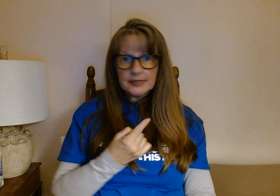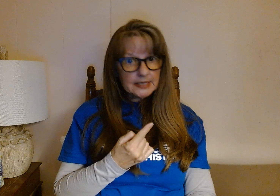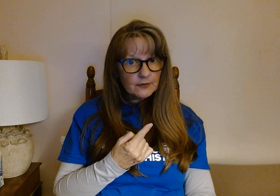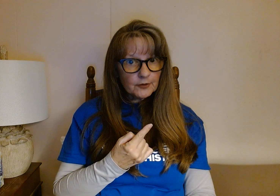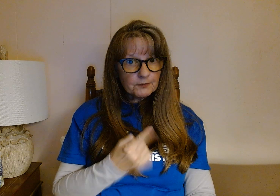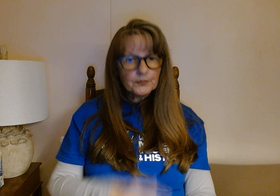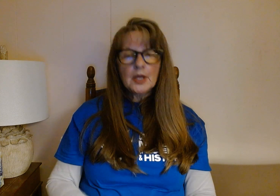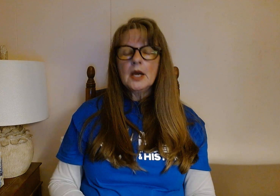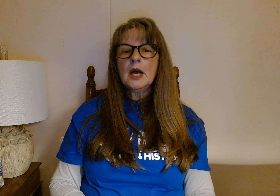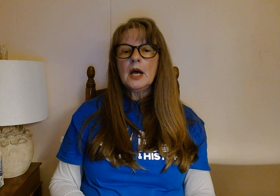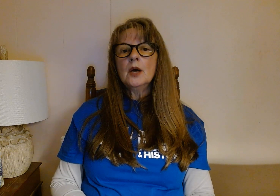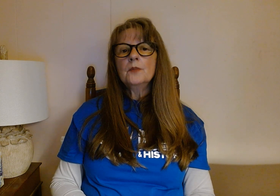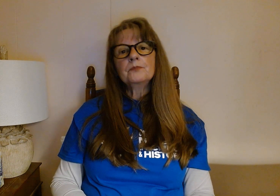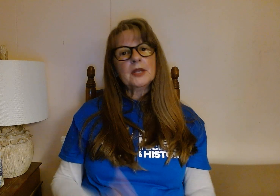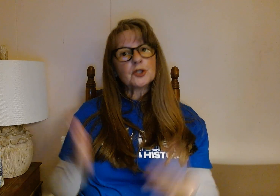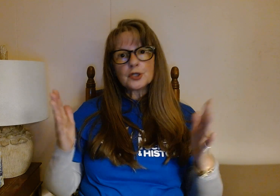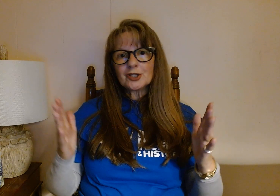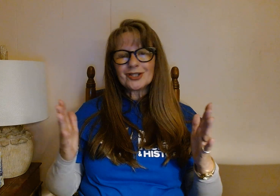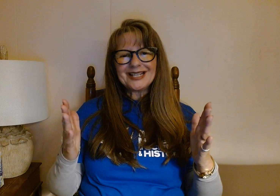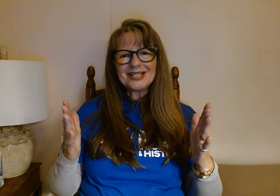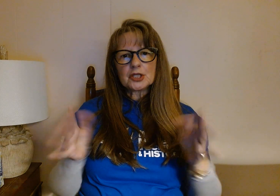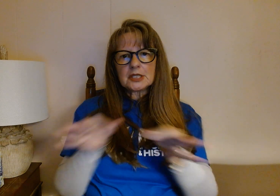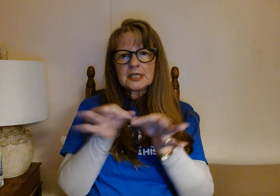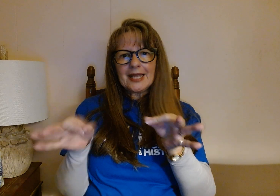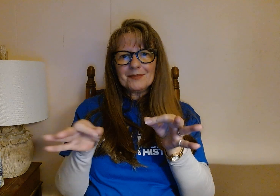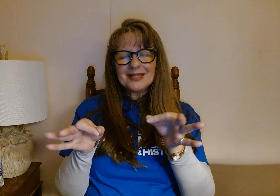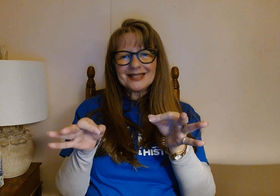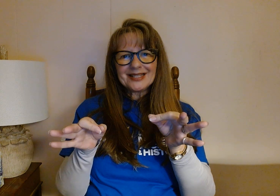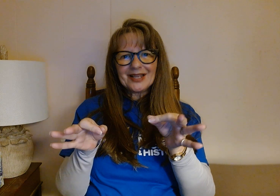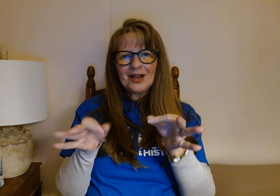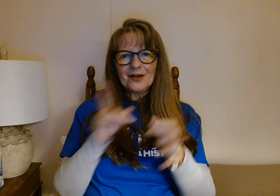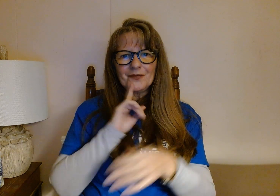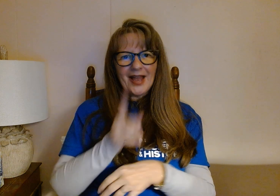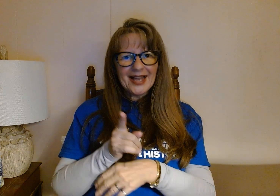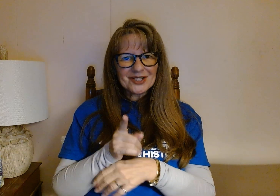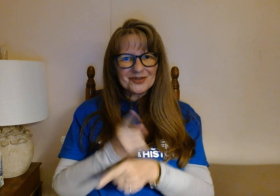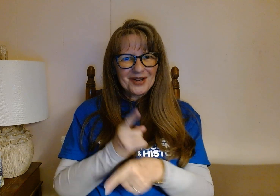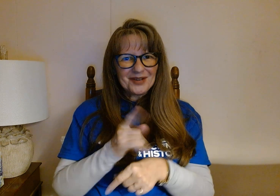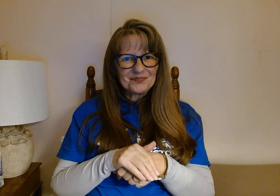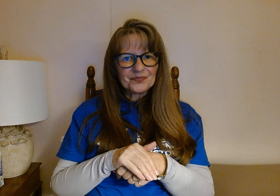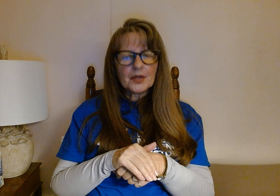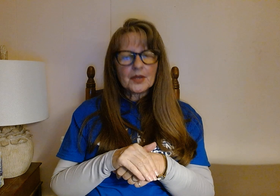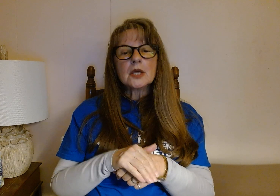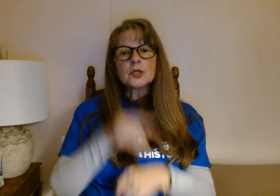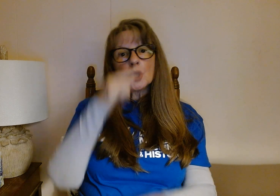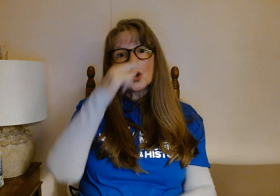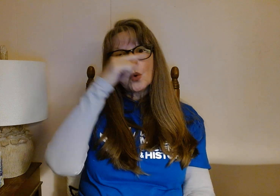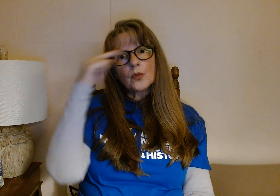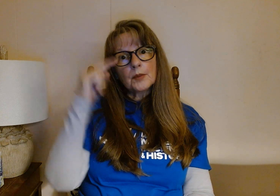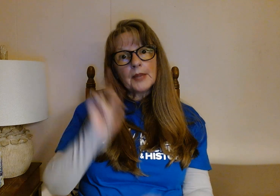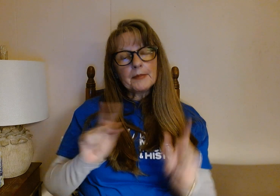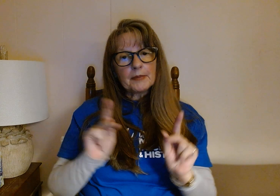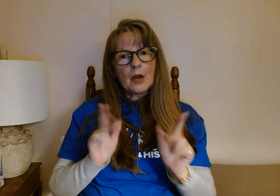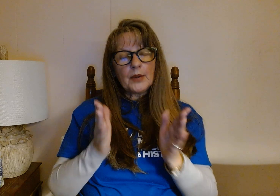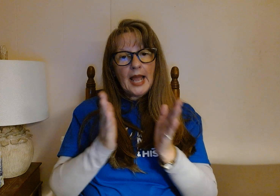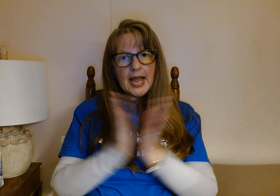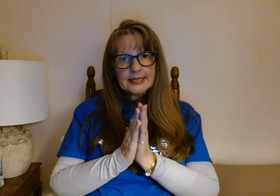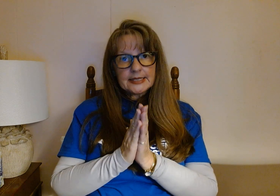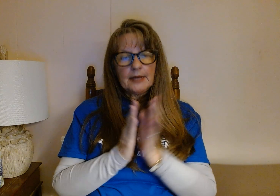offensive. It's just a statement of fact, right? So the black people, I would ask them, and